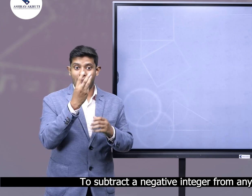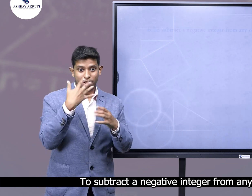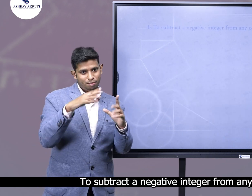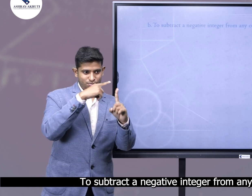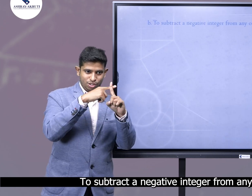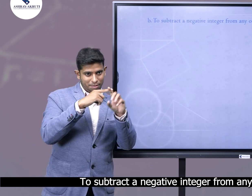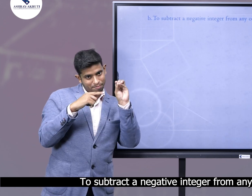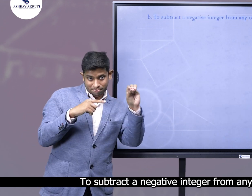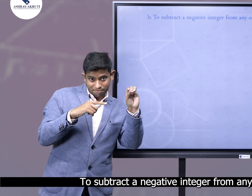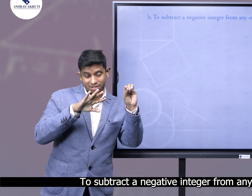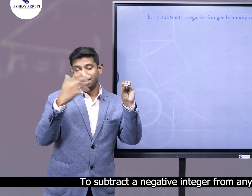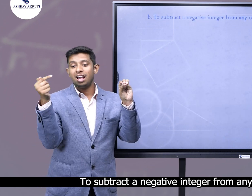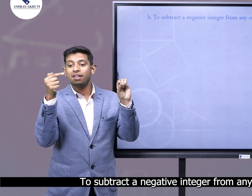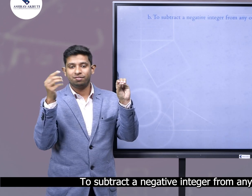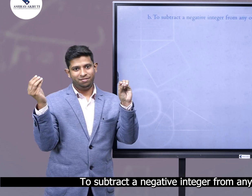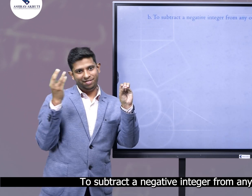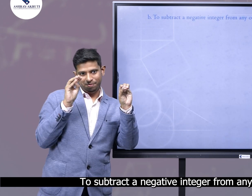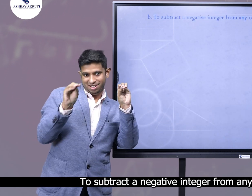To subtract a negative integer from any other integer.